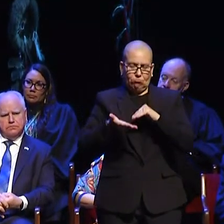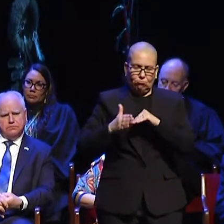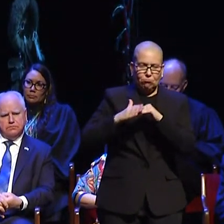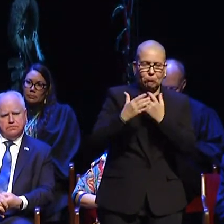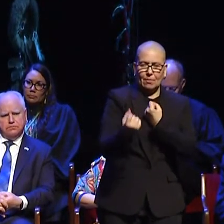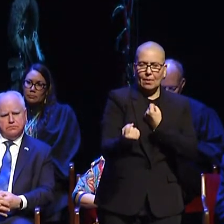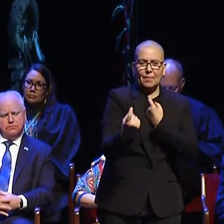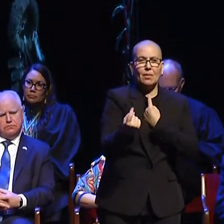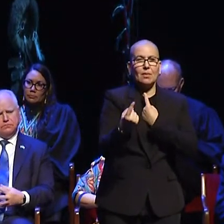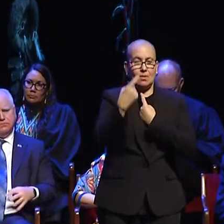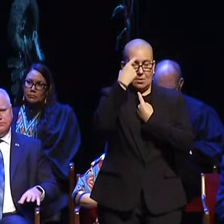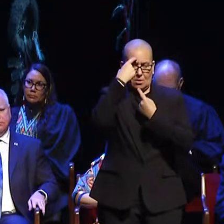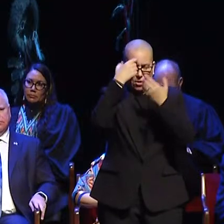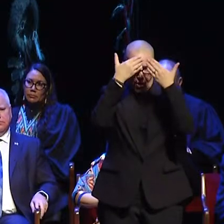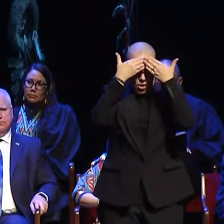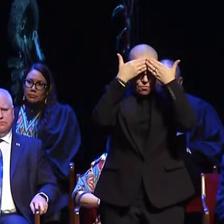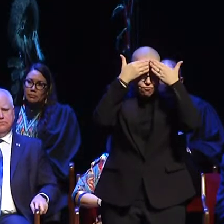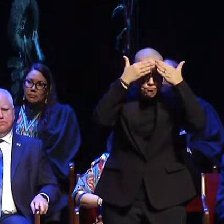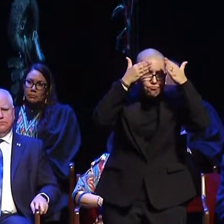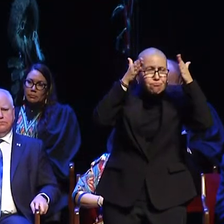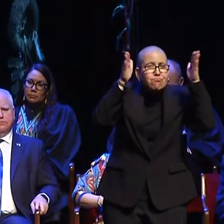and deep spirit,